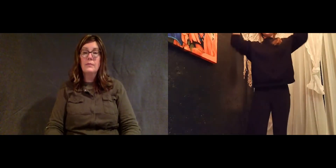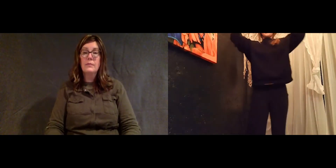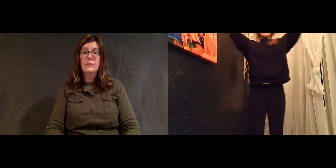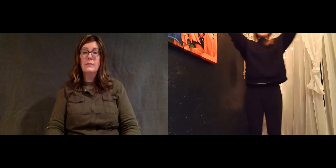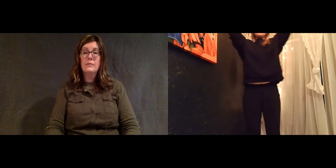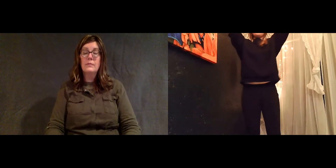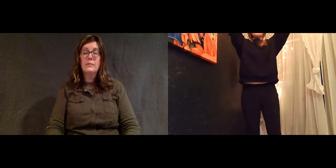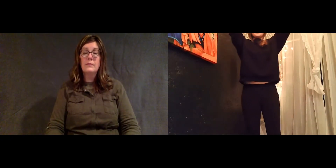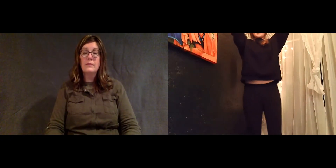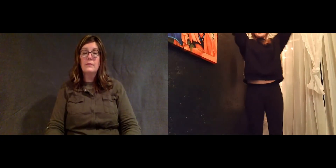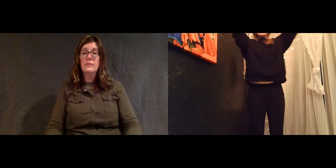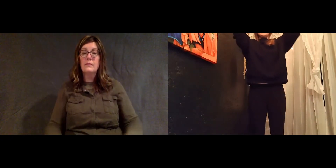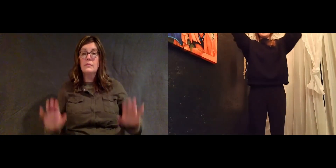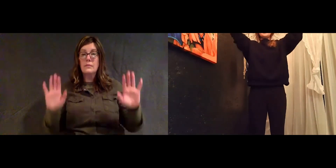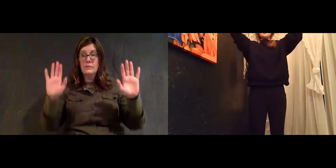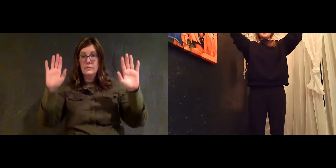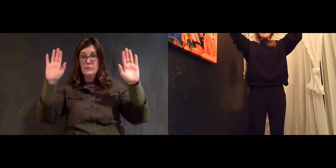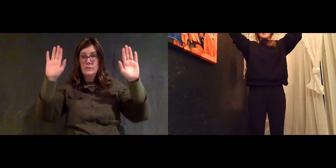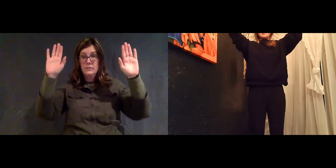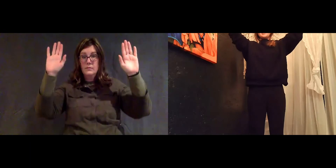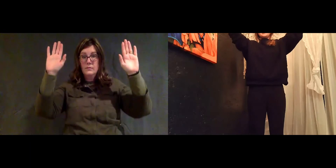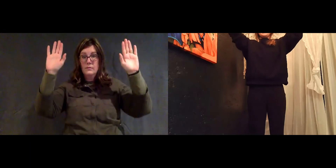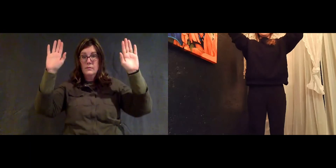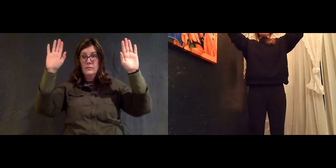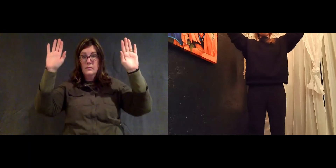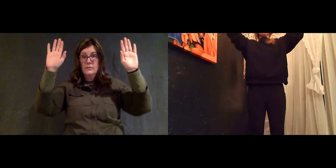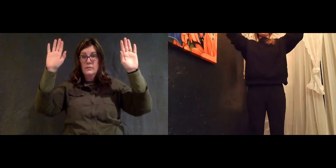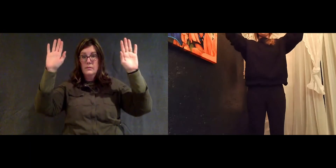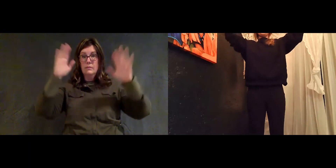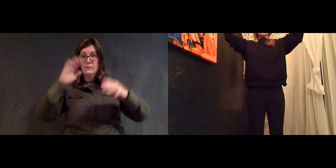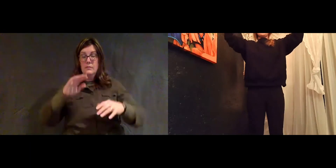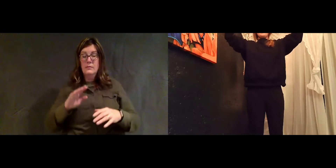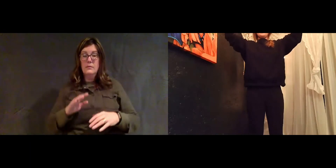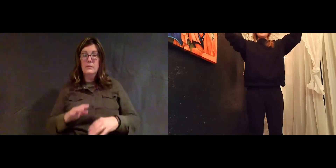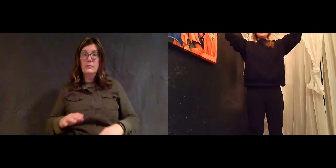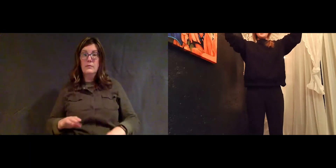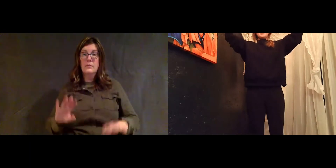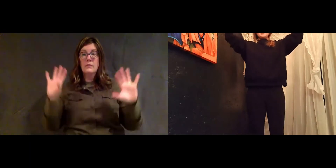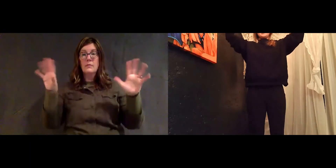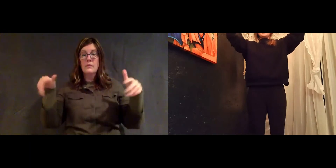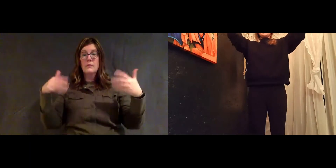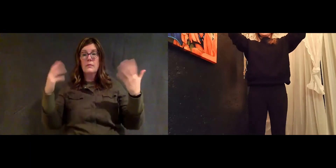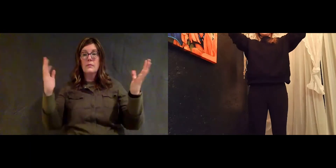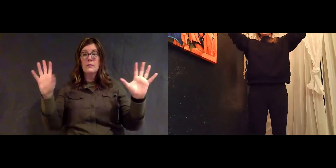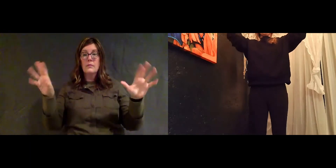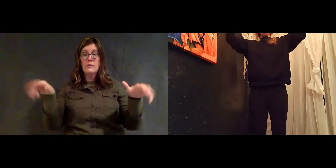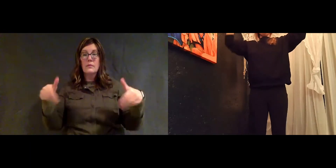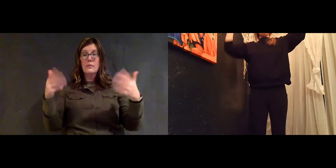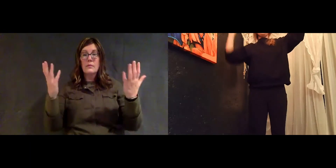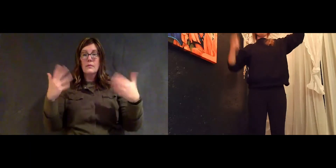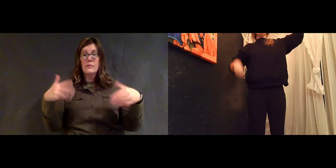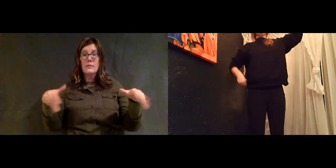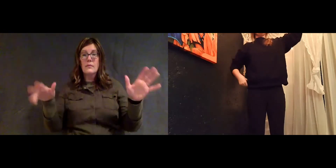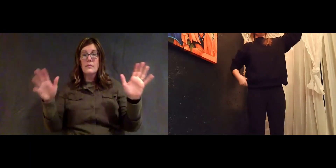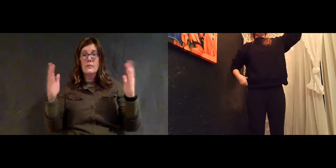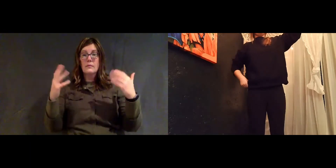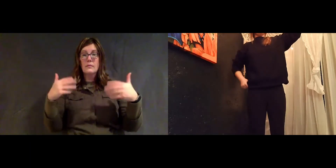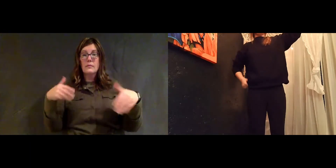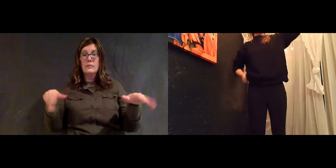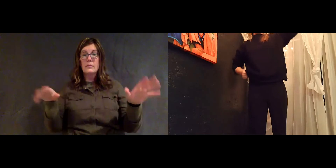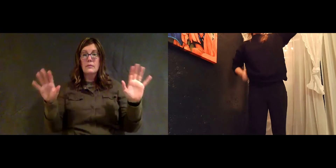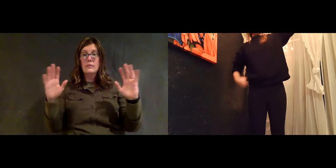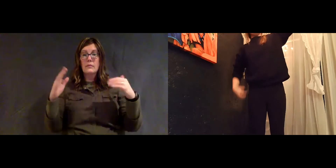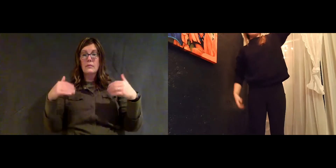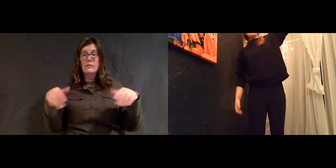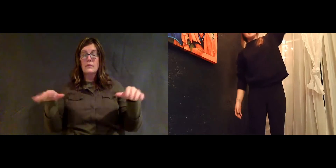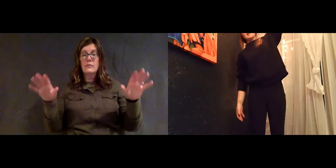Reach your arms up overhead, take up some space. Roll your wrists around a little bit. And then from here, go ahead and